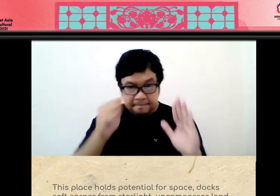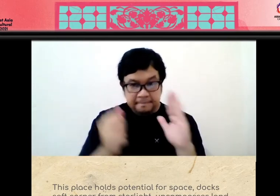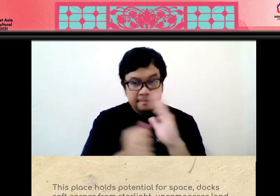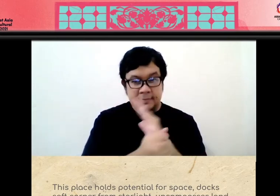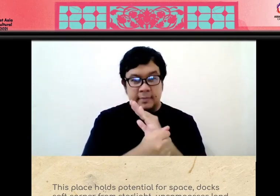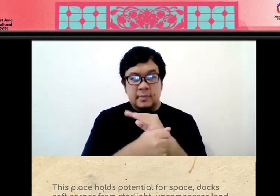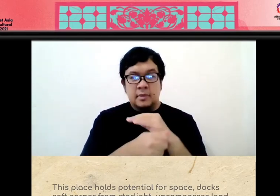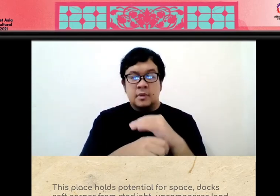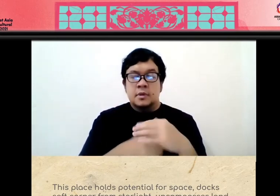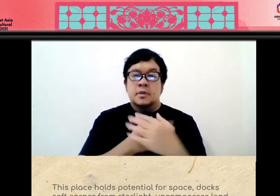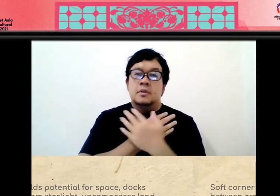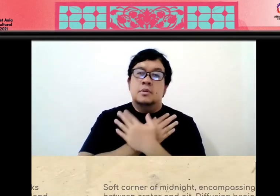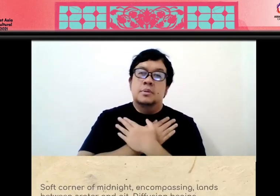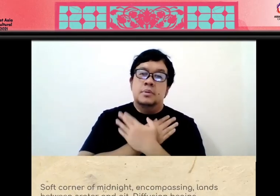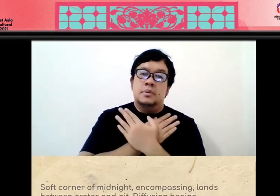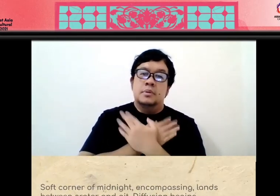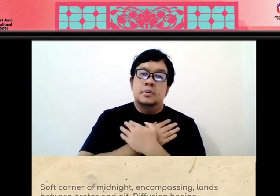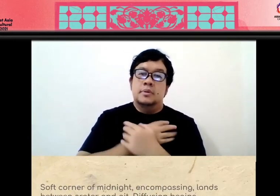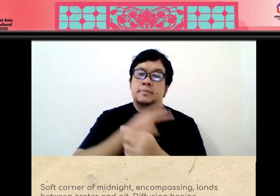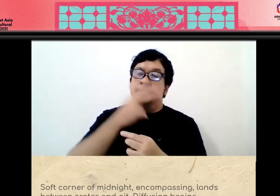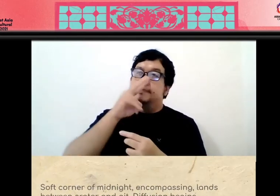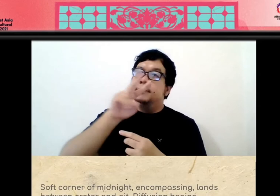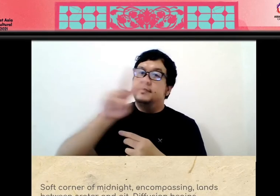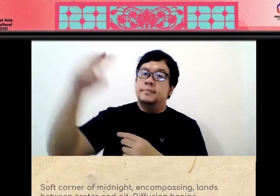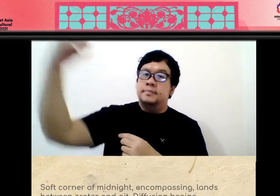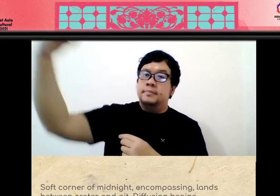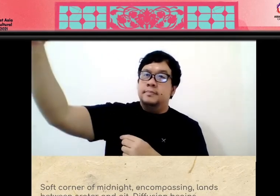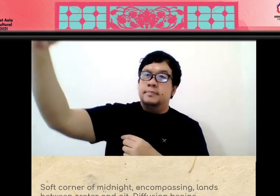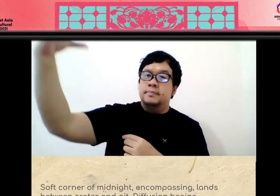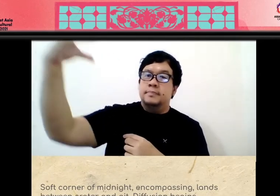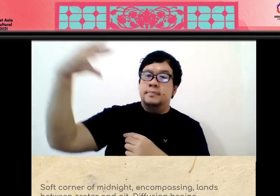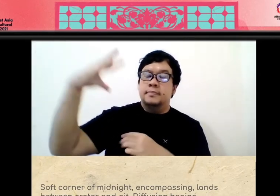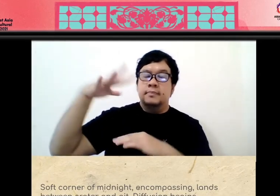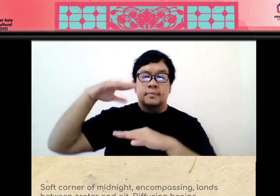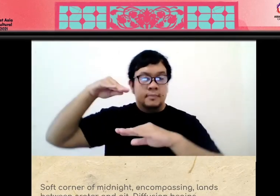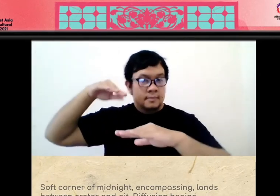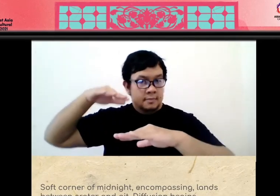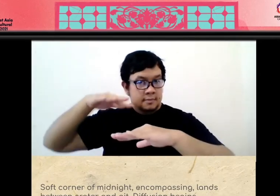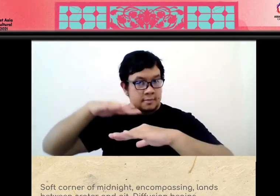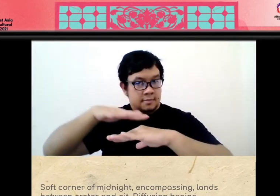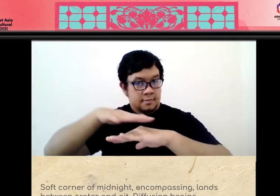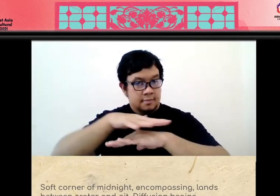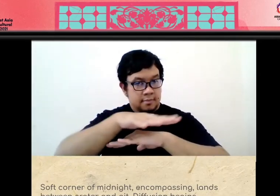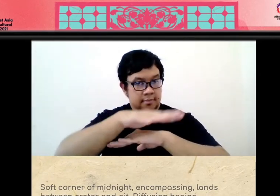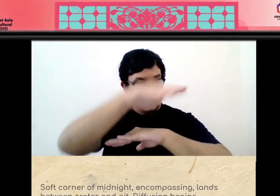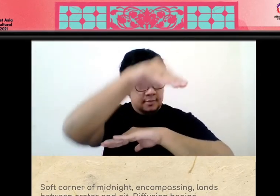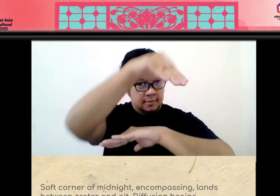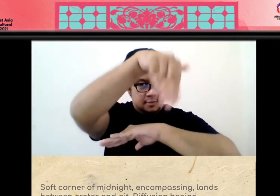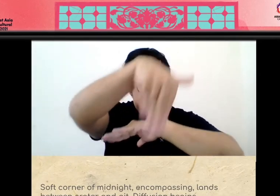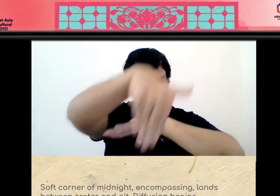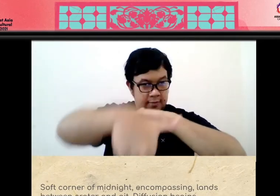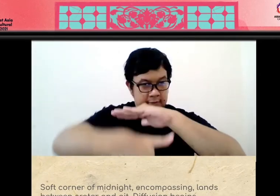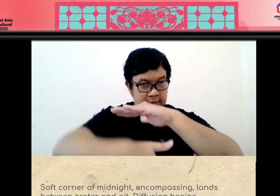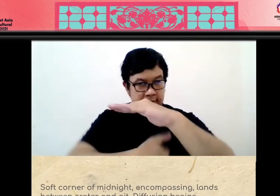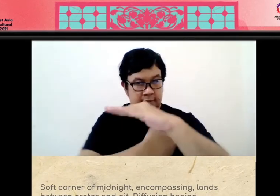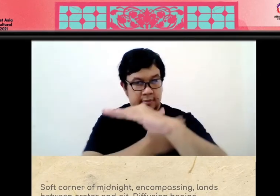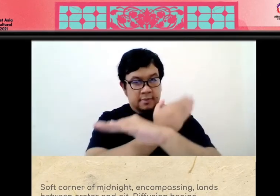land. Soft corner of midnight, encompassing lands between crater and